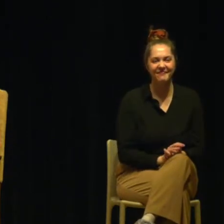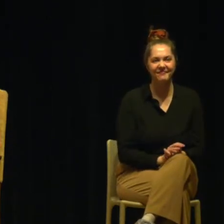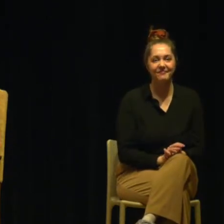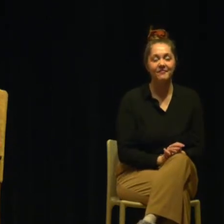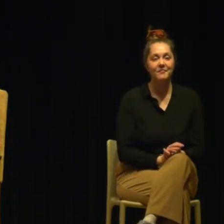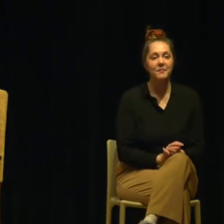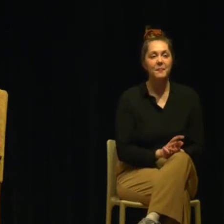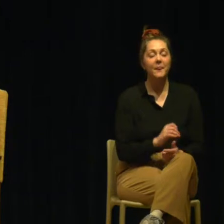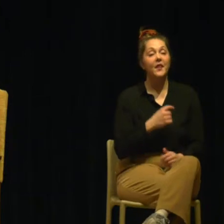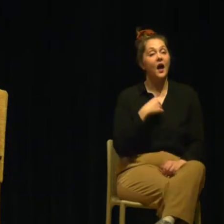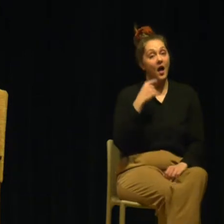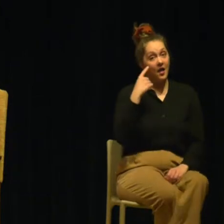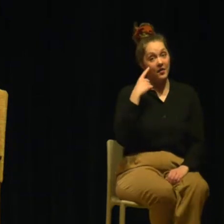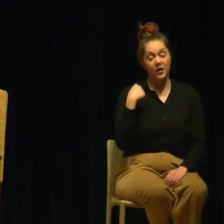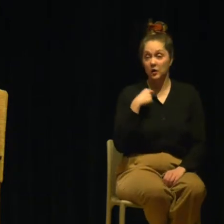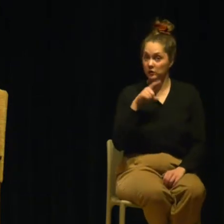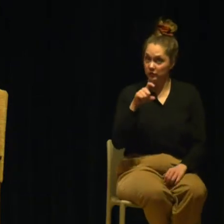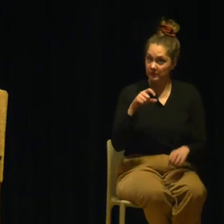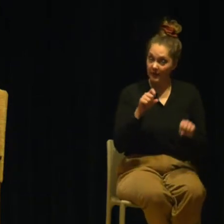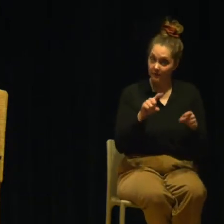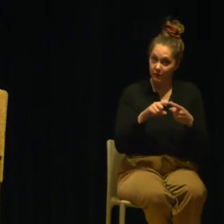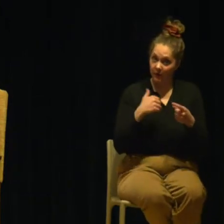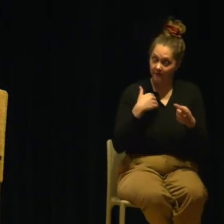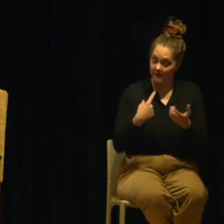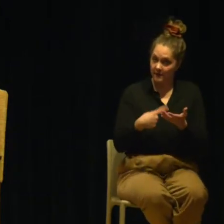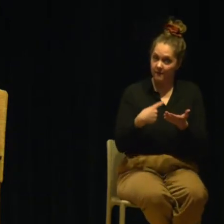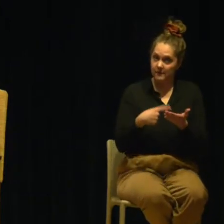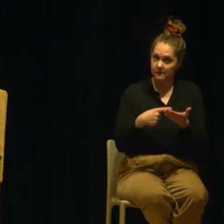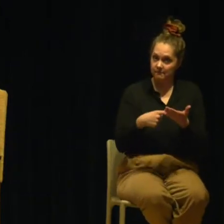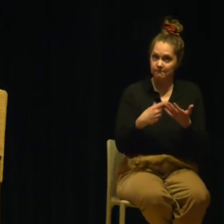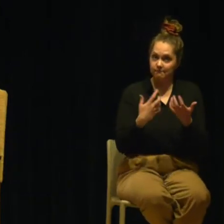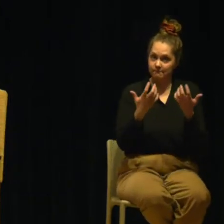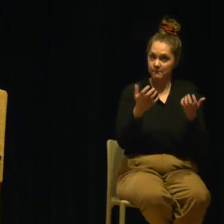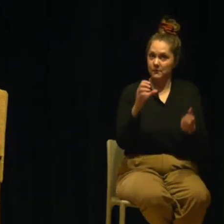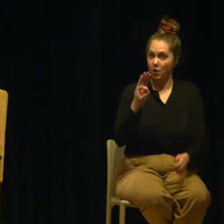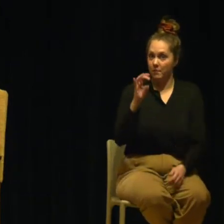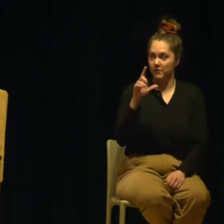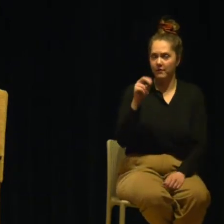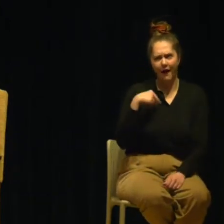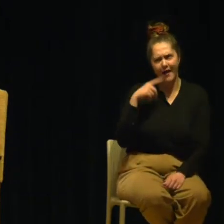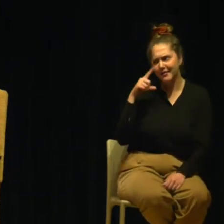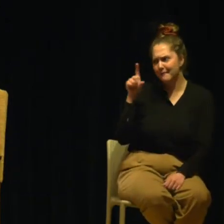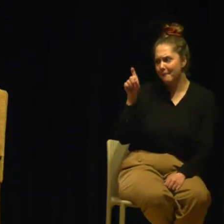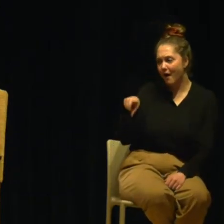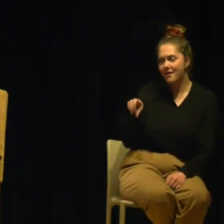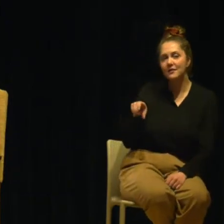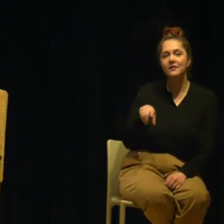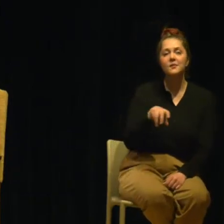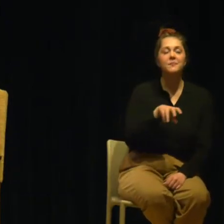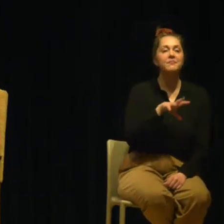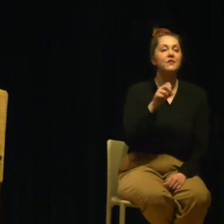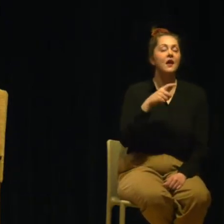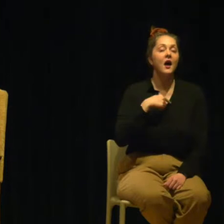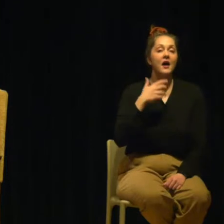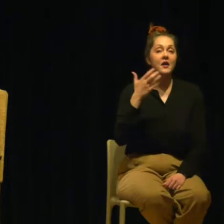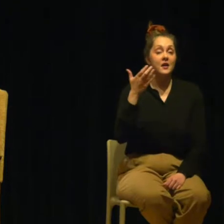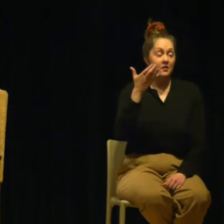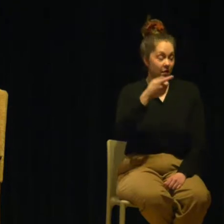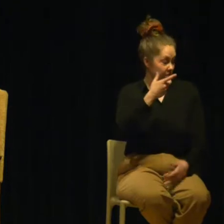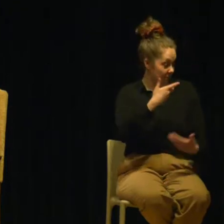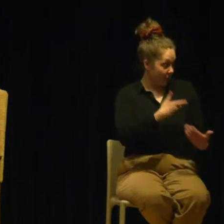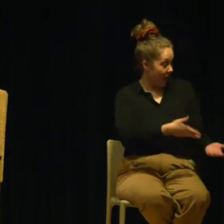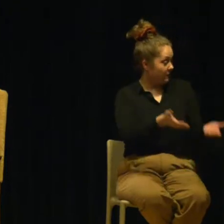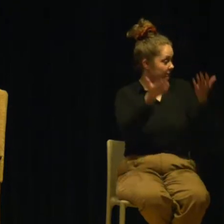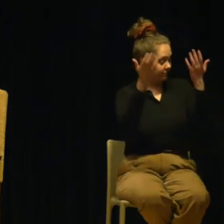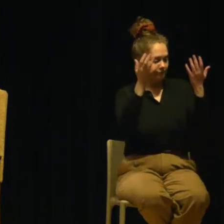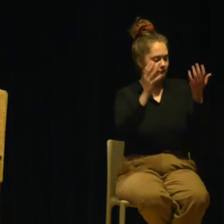And I think we should be able to have this conversation. I think we you should. You are an OBGYN. I think we must. And I invite you to hold forth